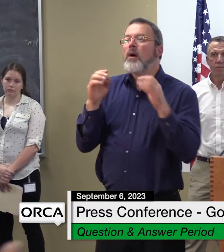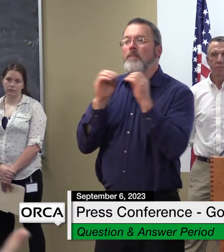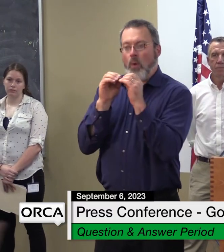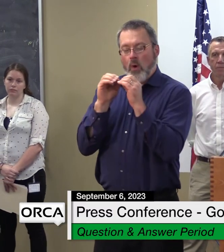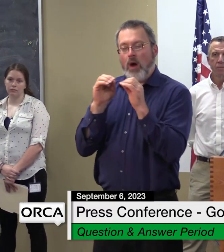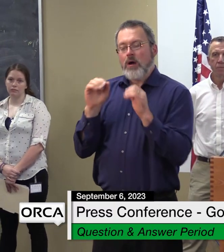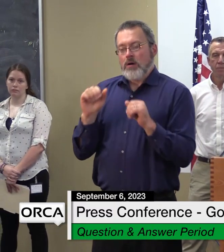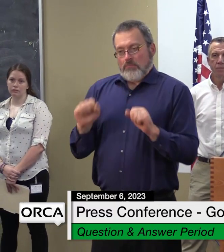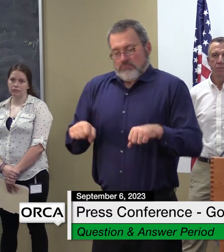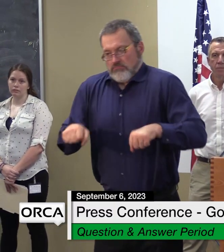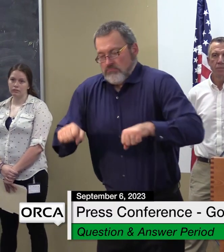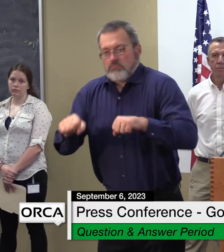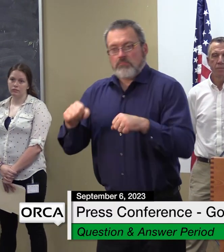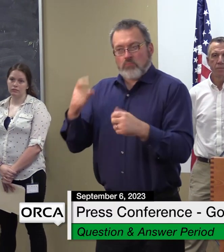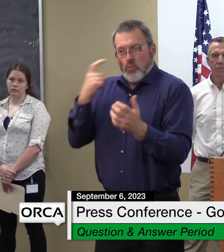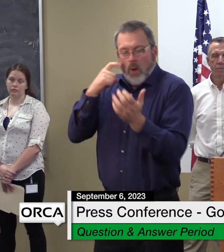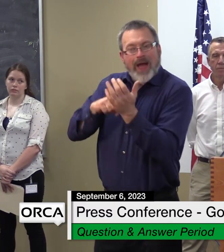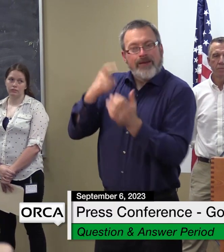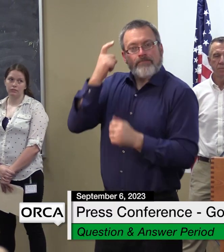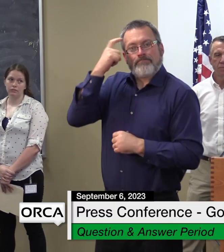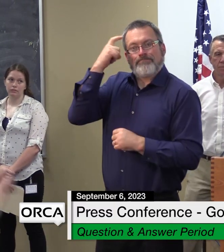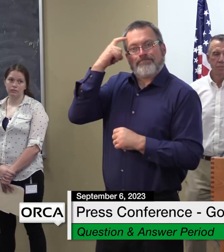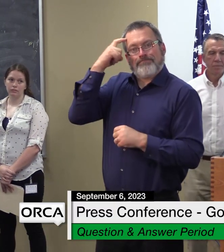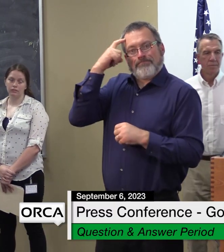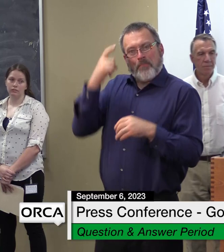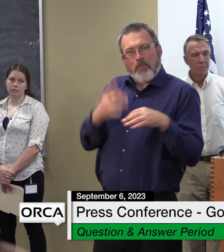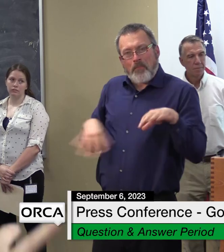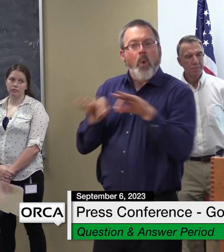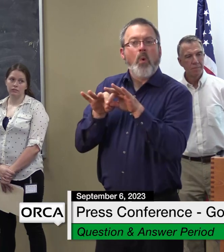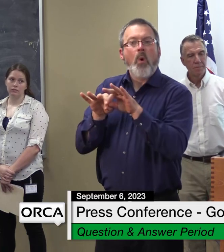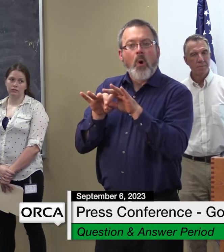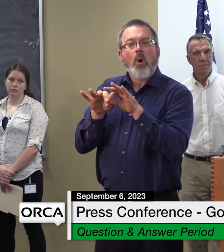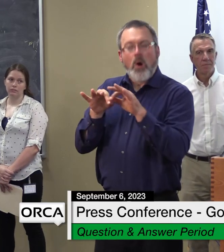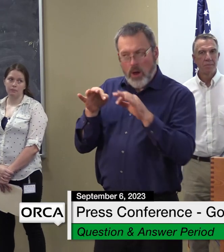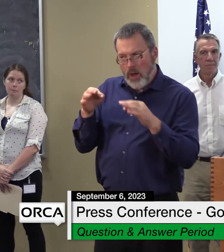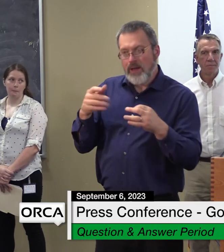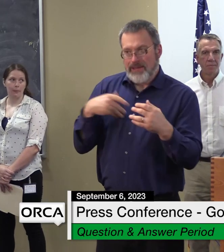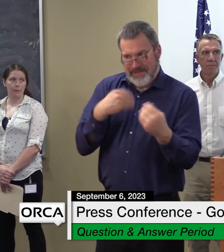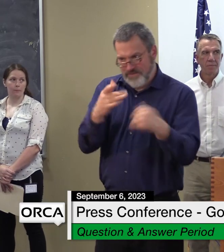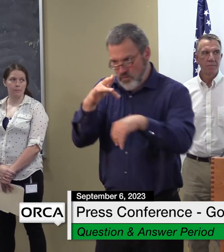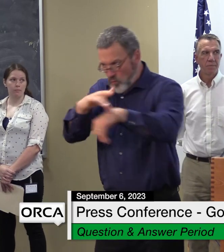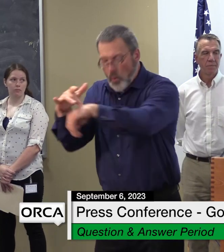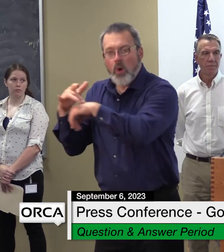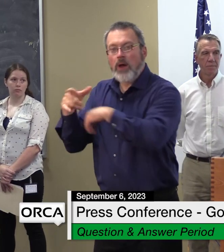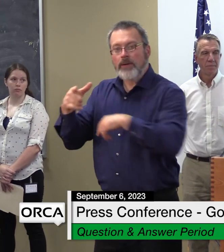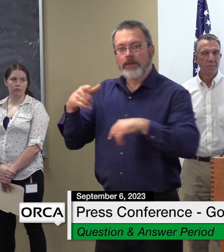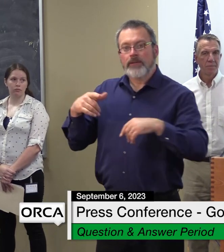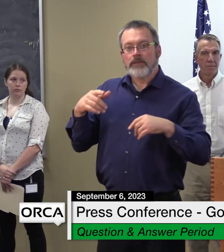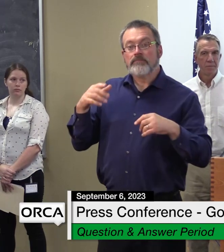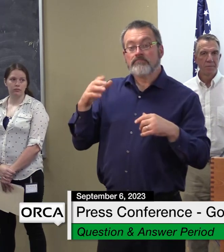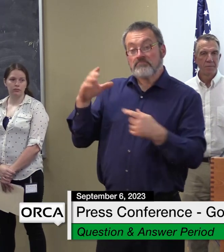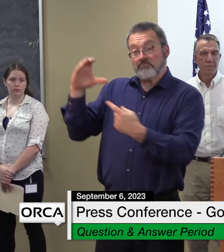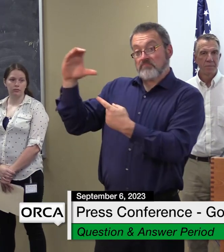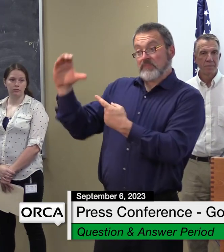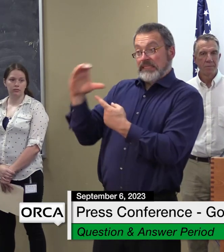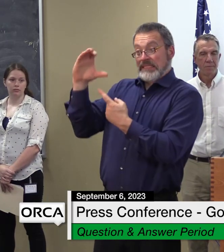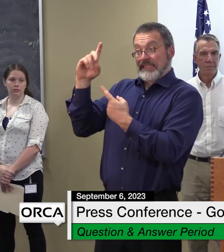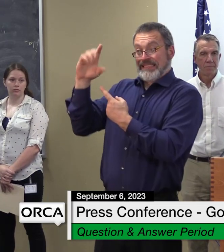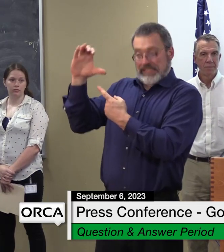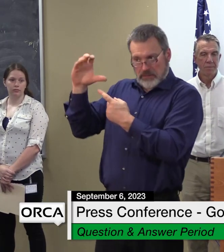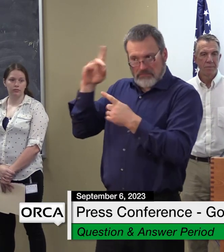dynamics. There's a few places we can turn to. Certain surveys conducted by the CDC. We do a youth risk behavior survey